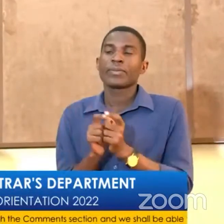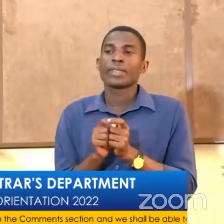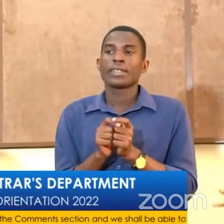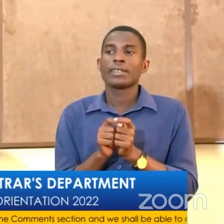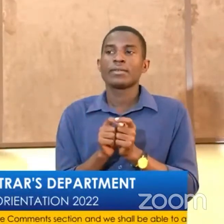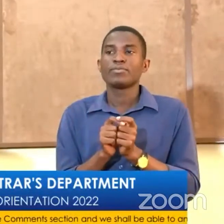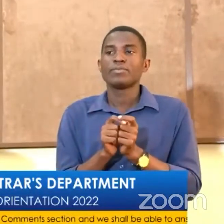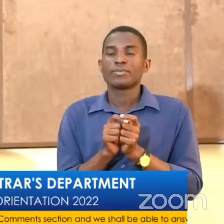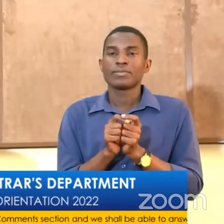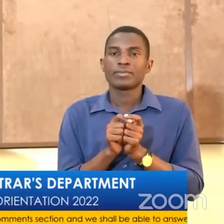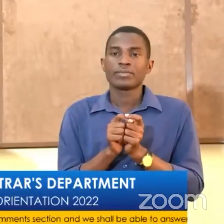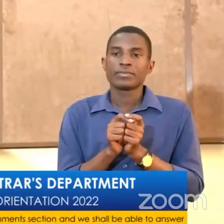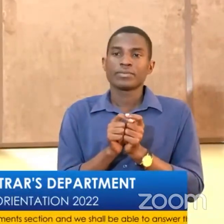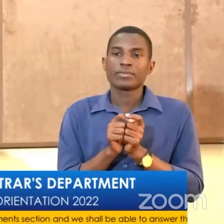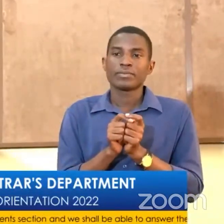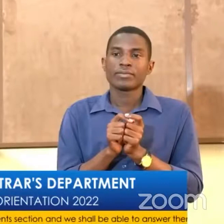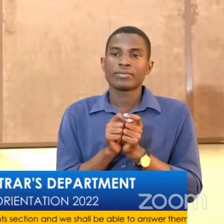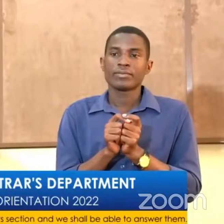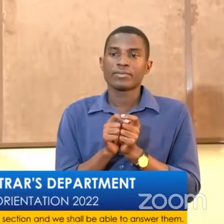So